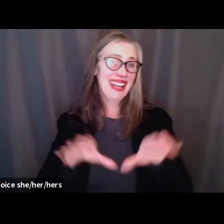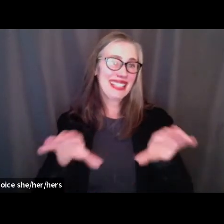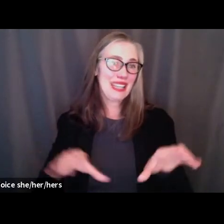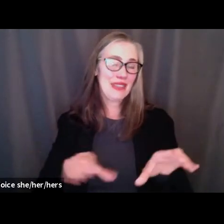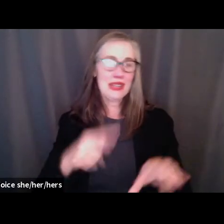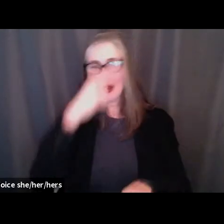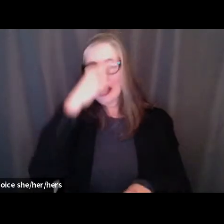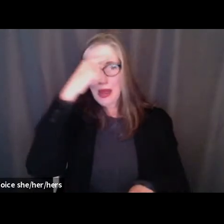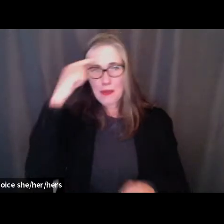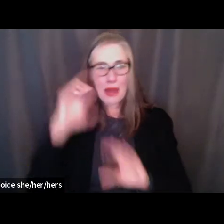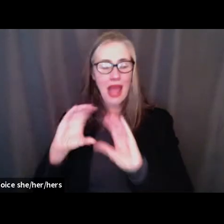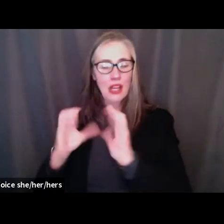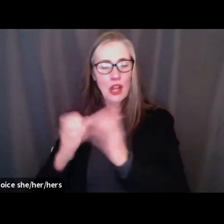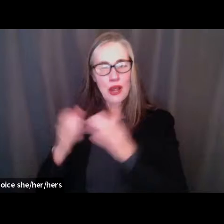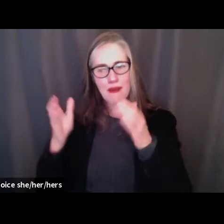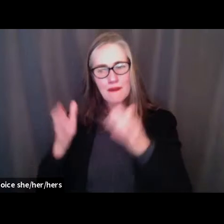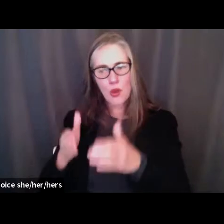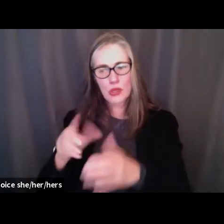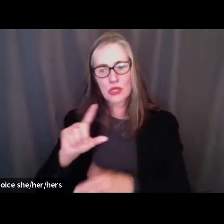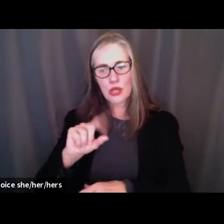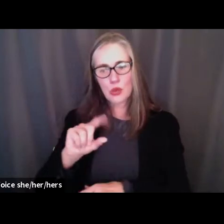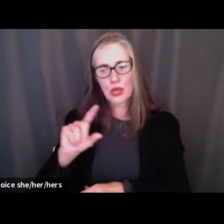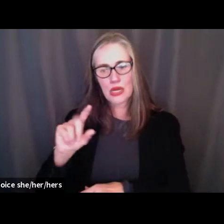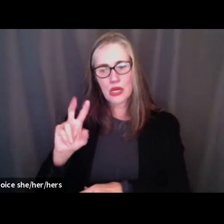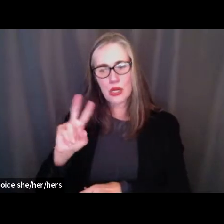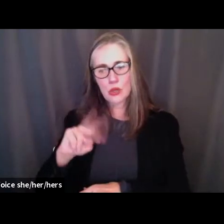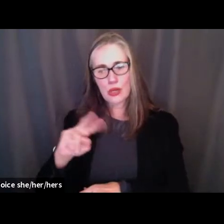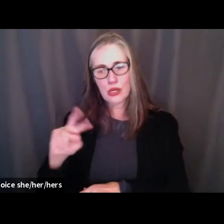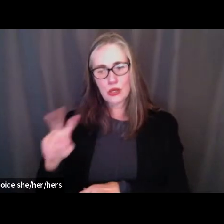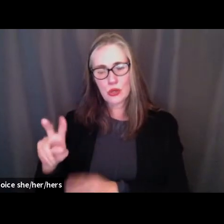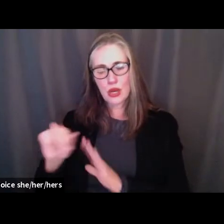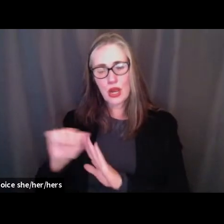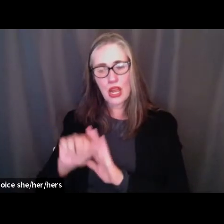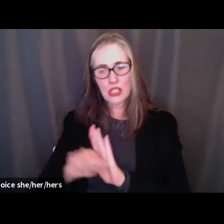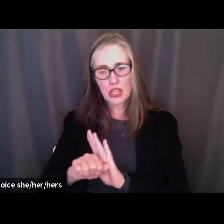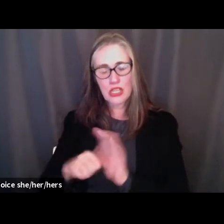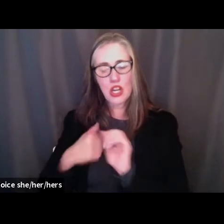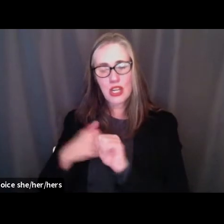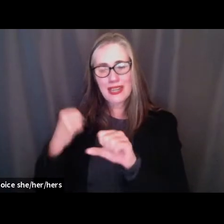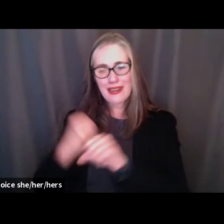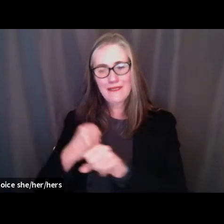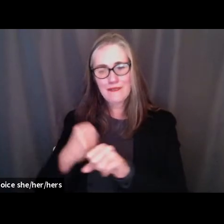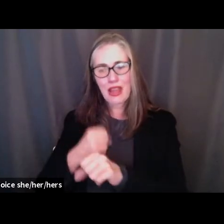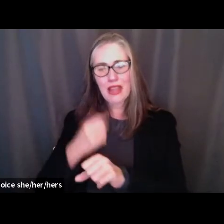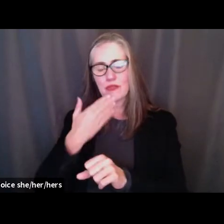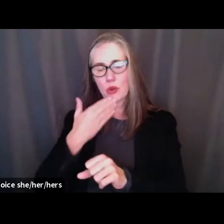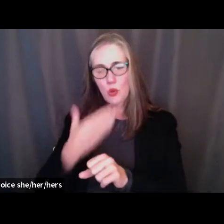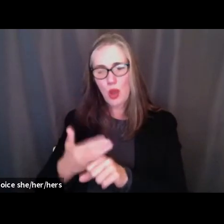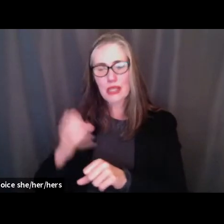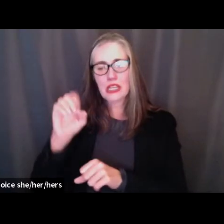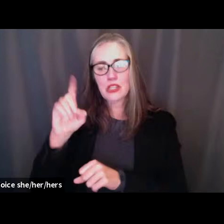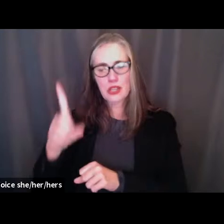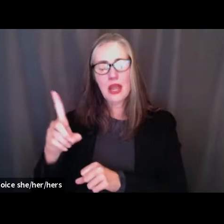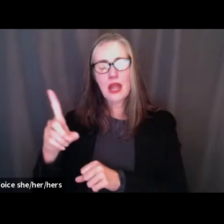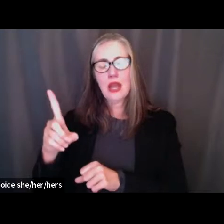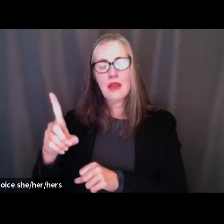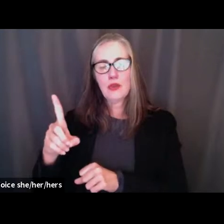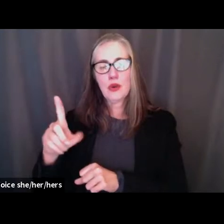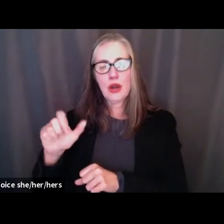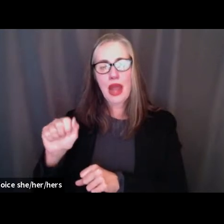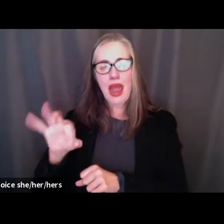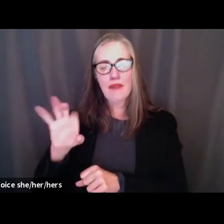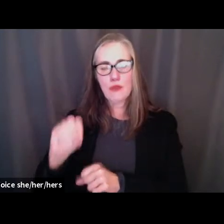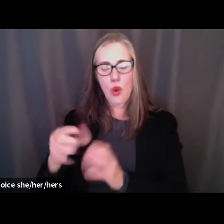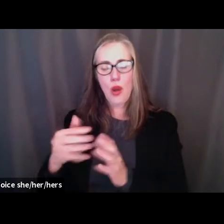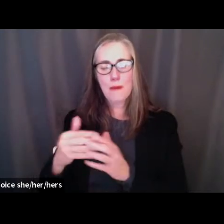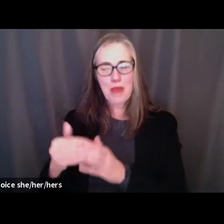on the 22 agenda and continued its fight for quality education for African-American students. The Arab American Caucus